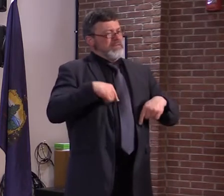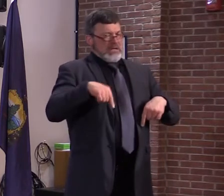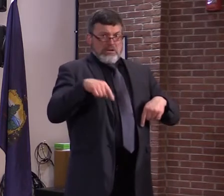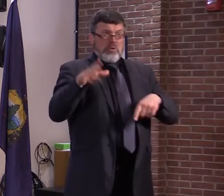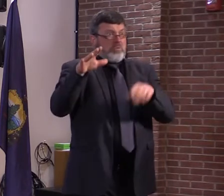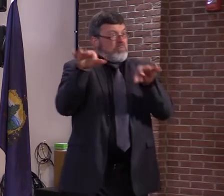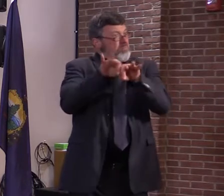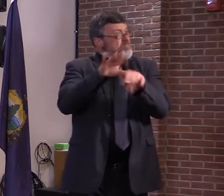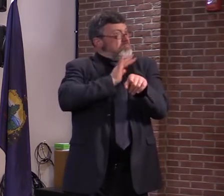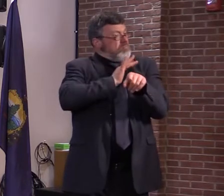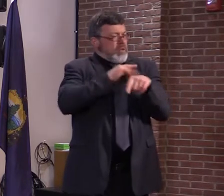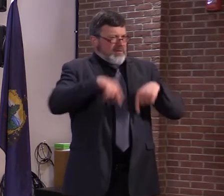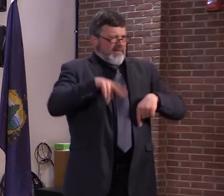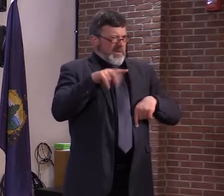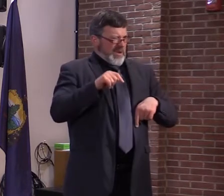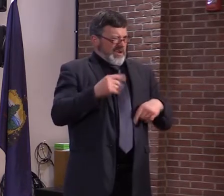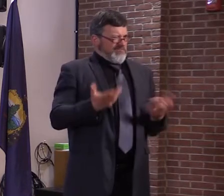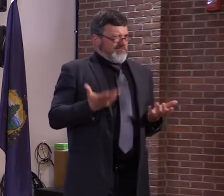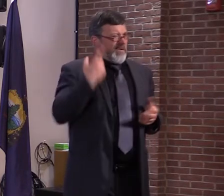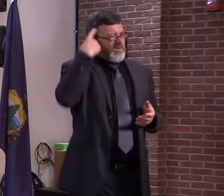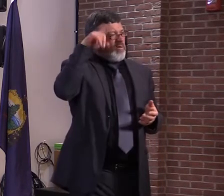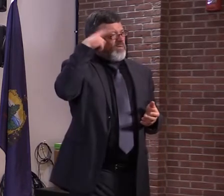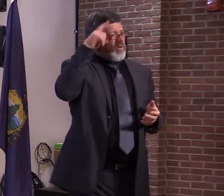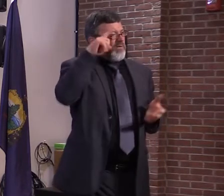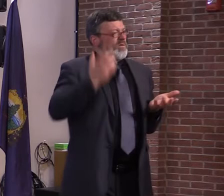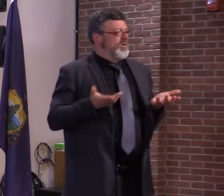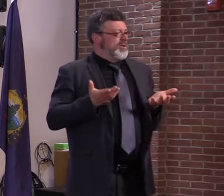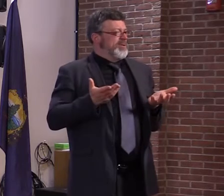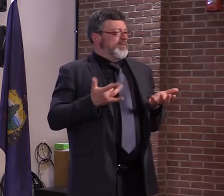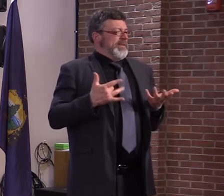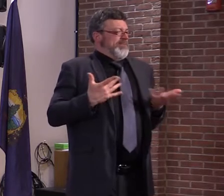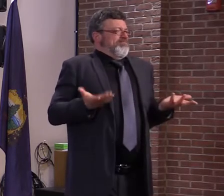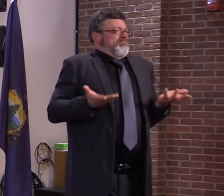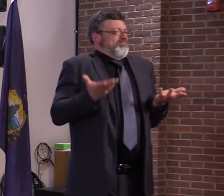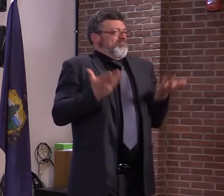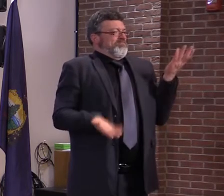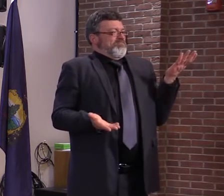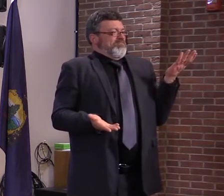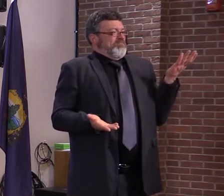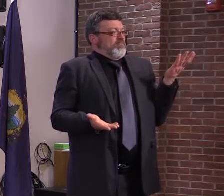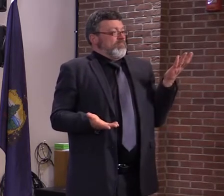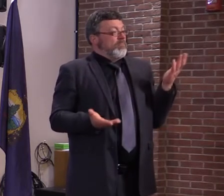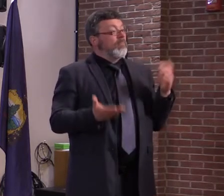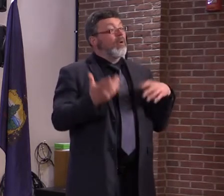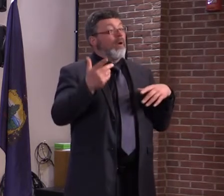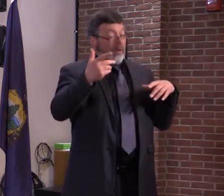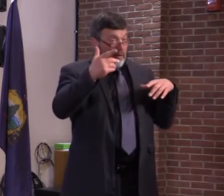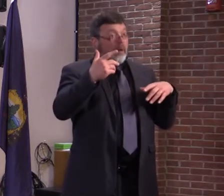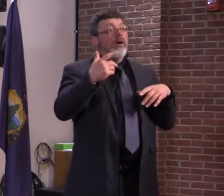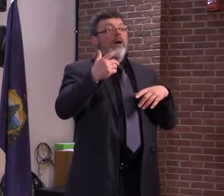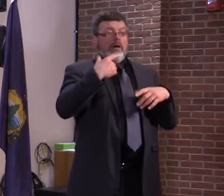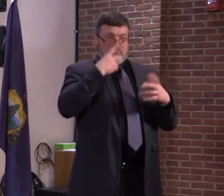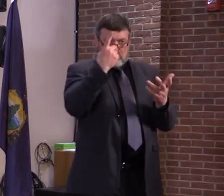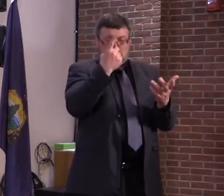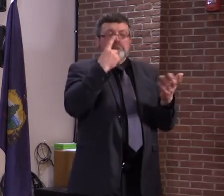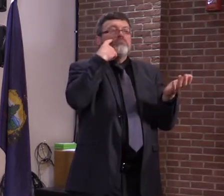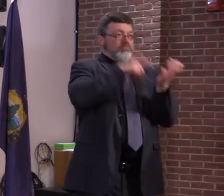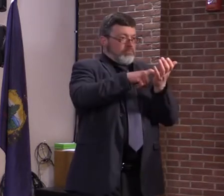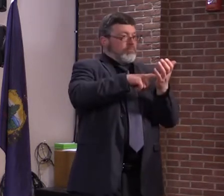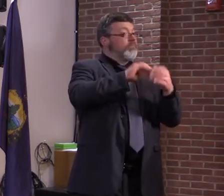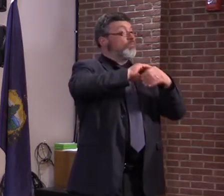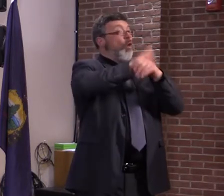We unfortunately, we've seen a turn since the pandemic. We felt like we were on the right